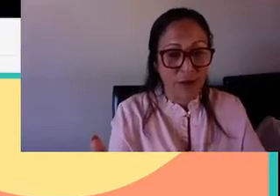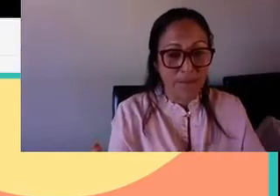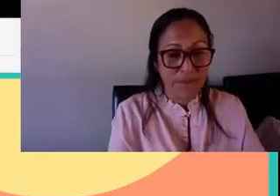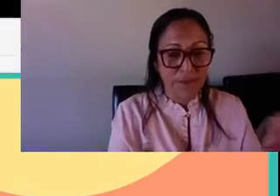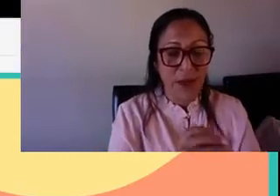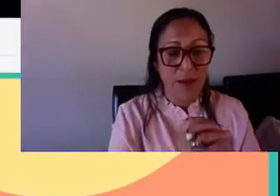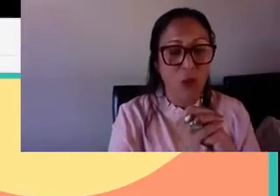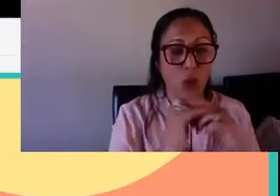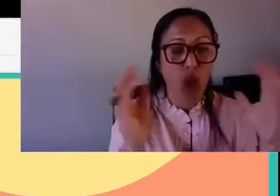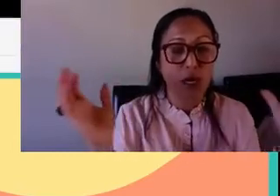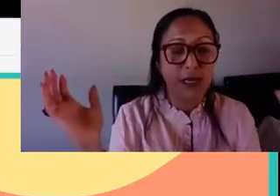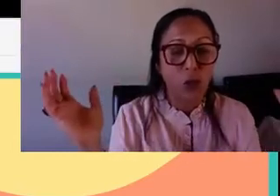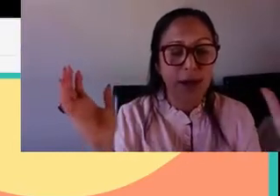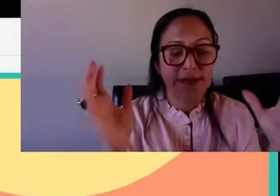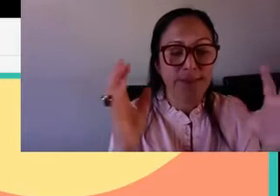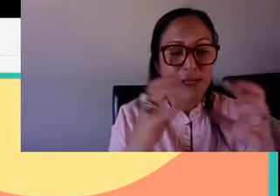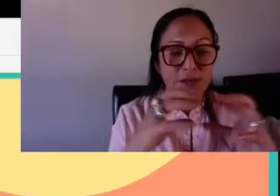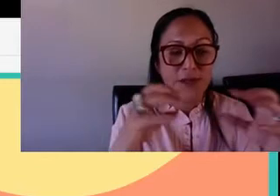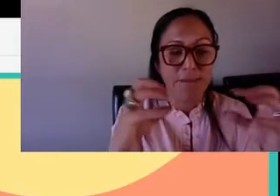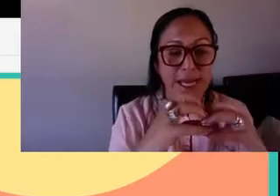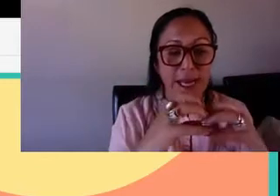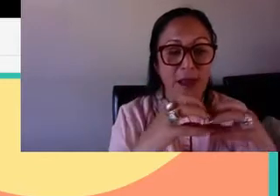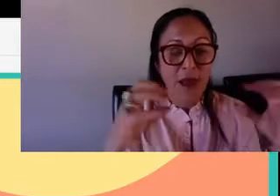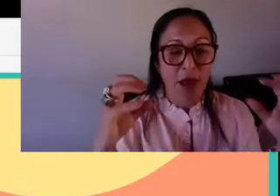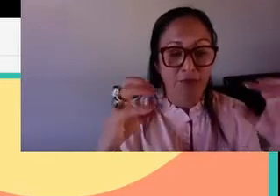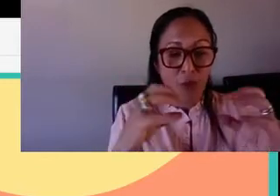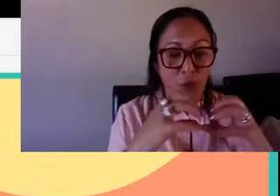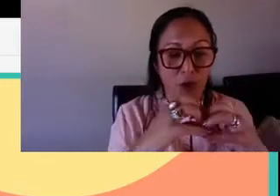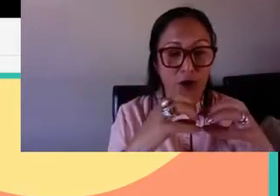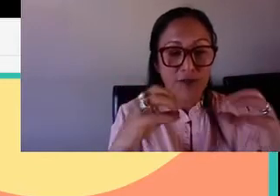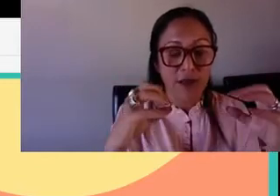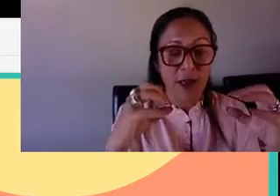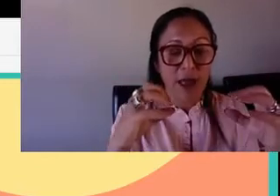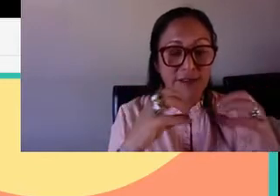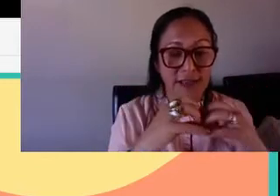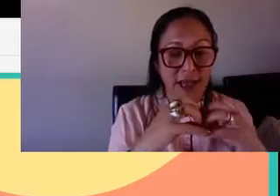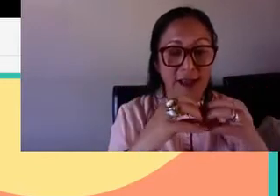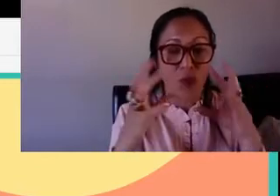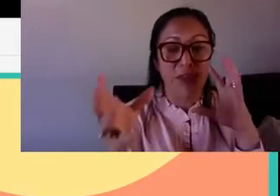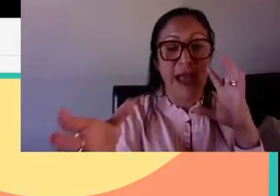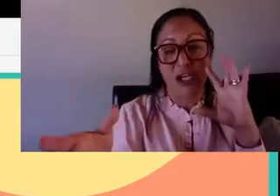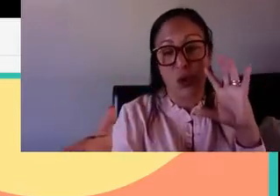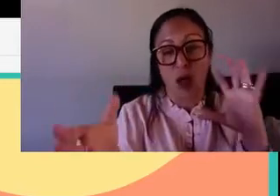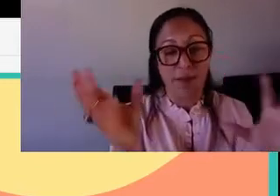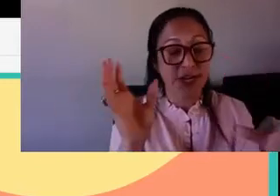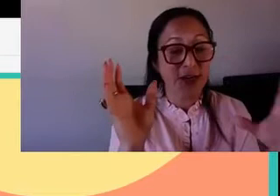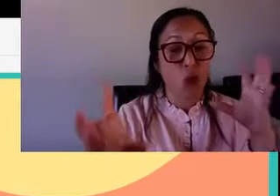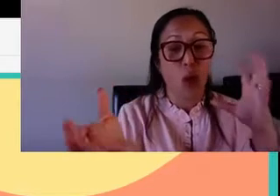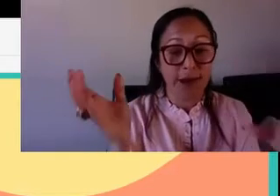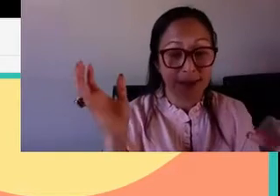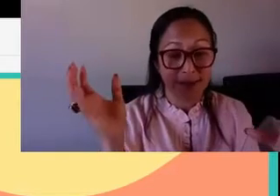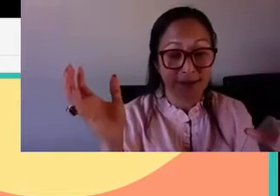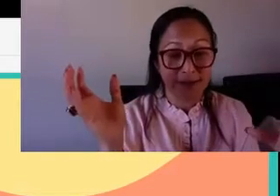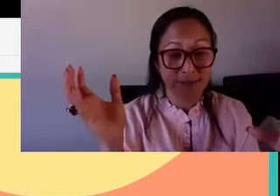for. We're really wanting to build the meaning of the words and the signs with the actual object or